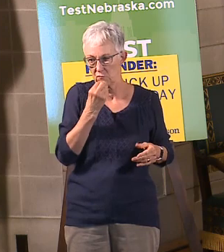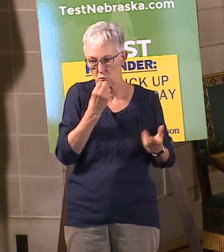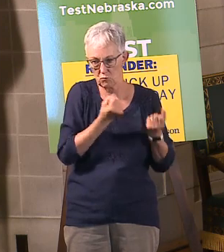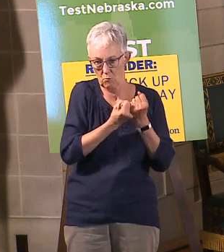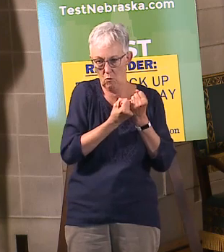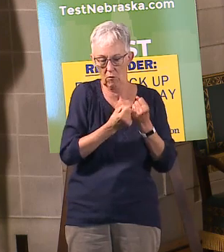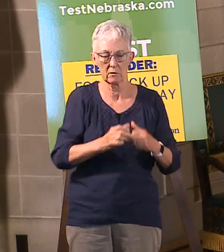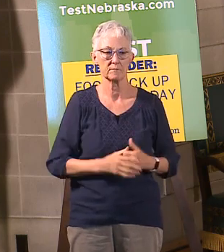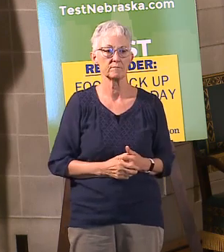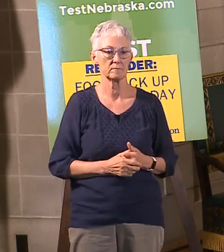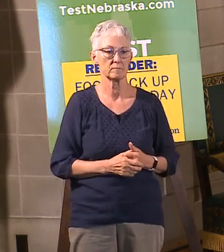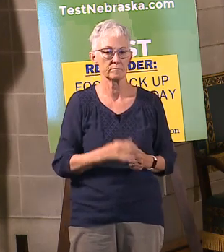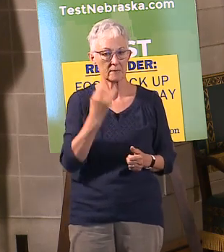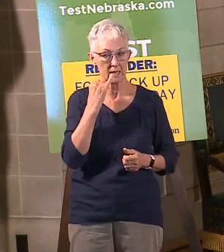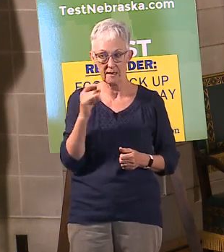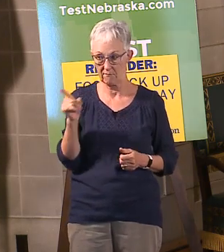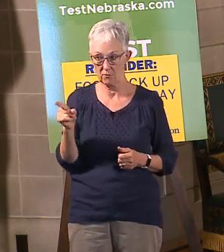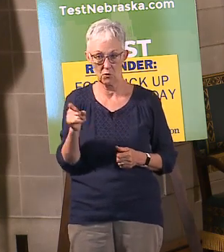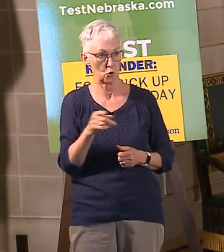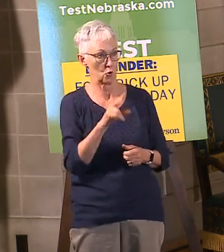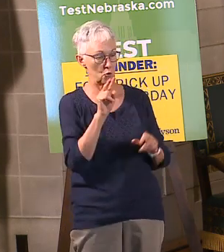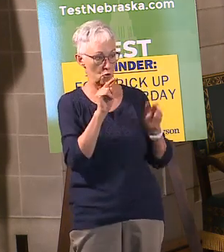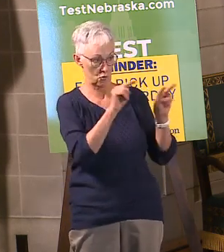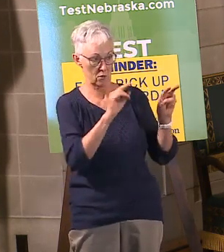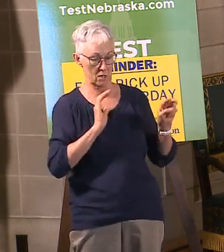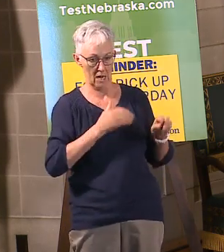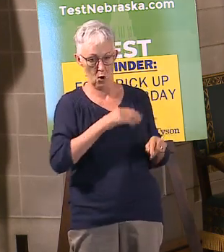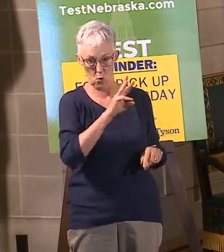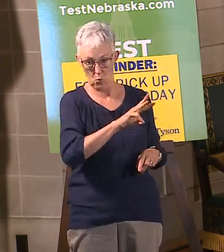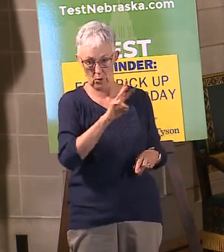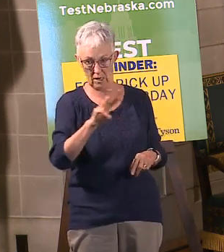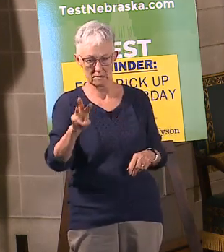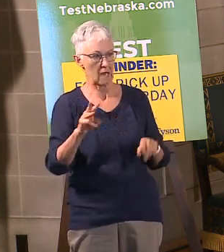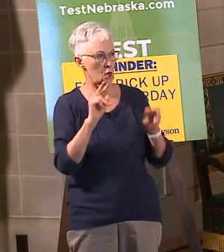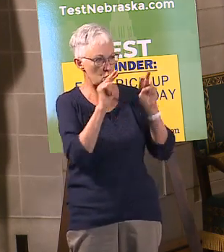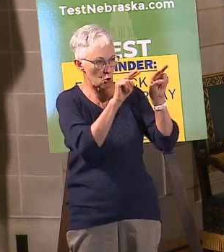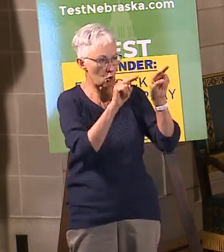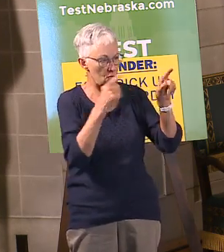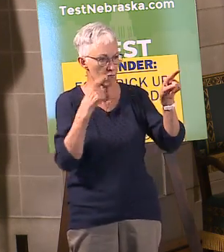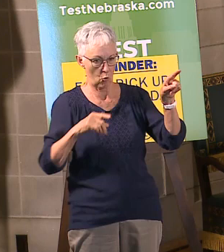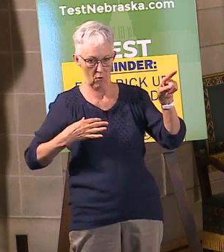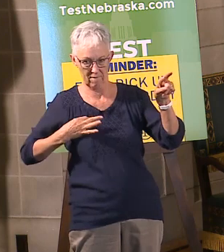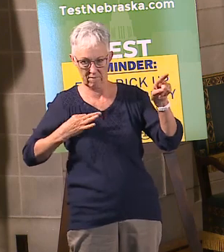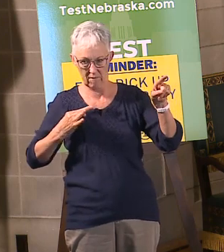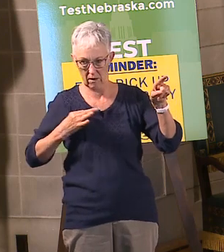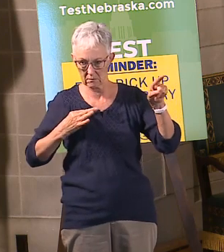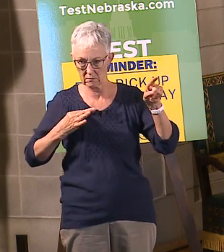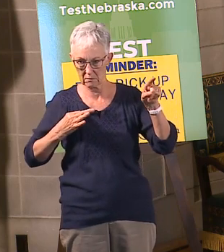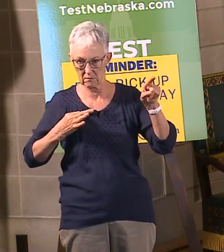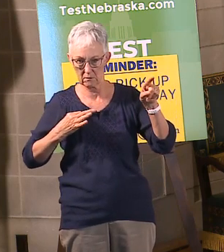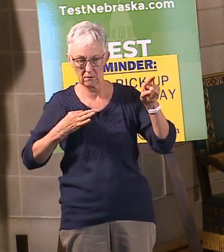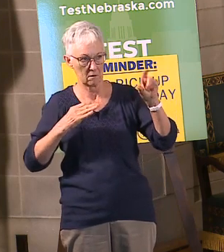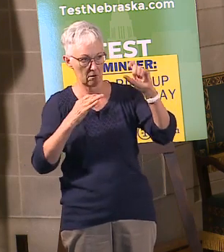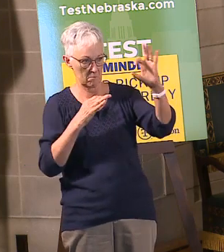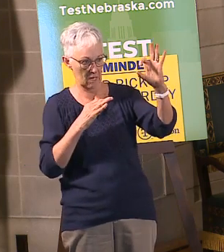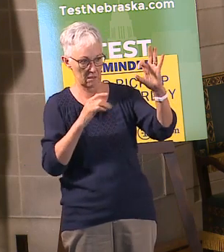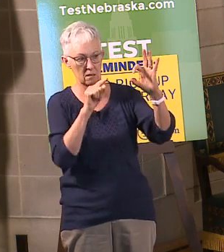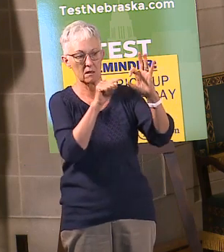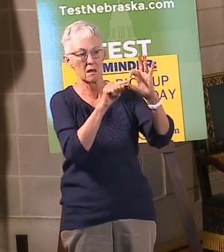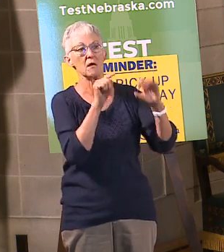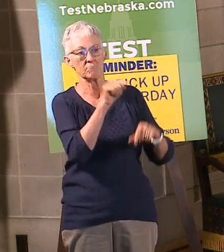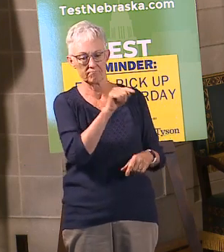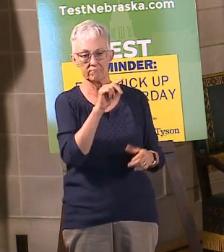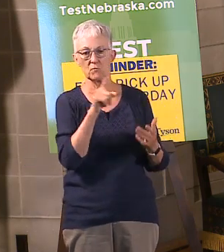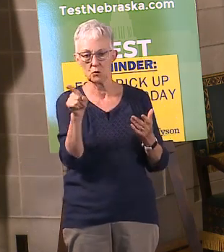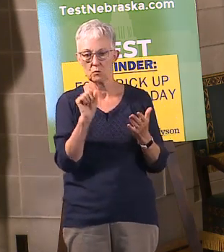you're there, find the volunteer button and maybe sign up to help pack meals for Food Bank for the Heartland at